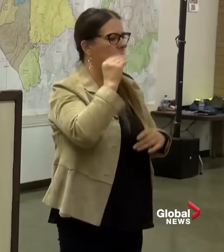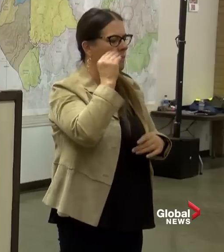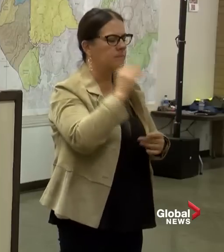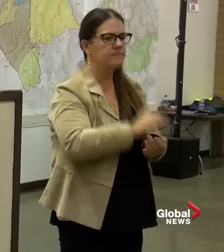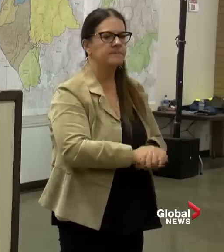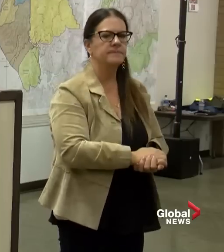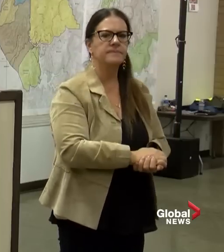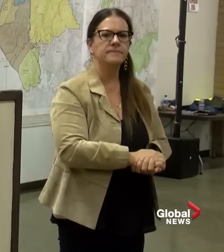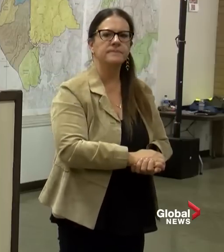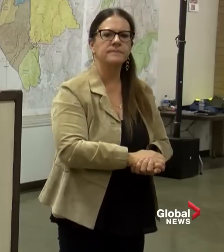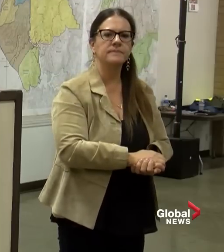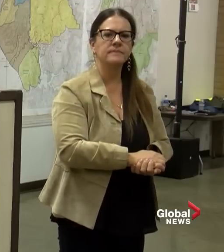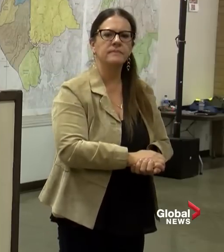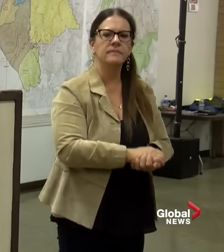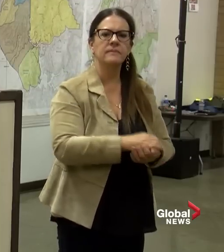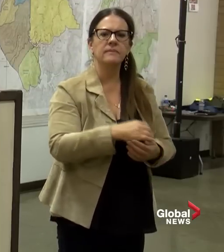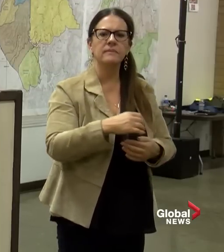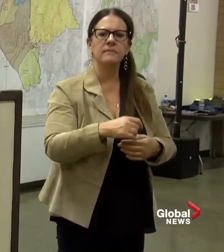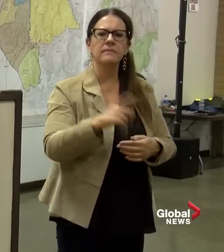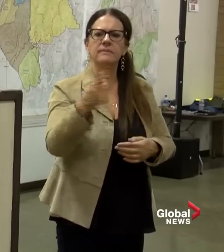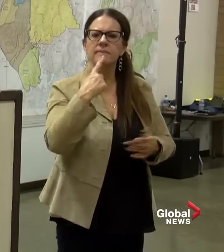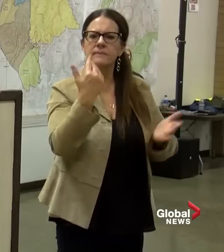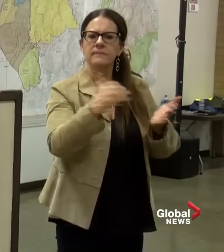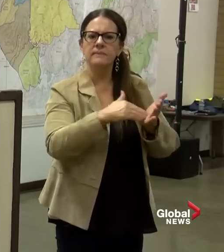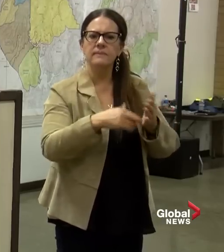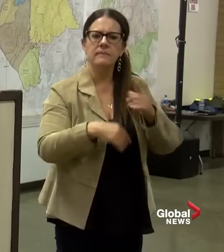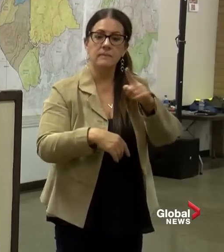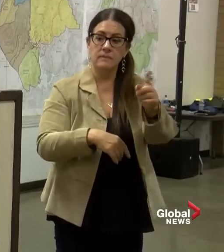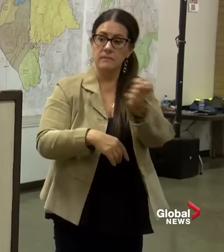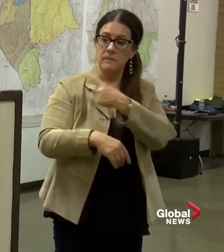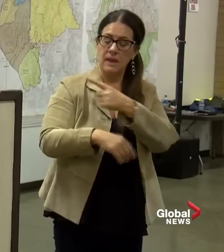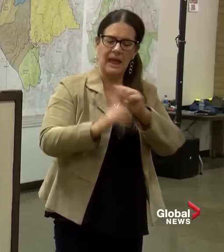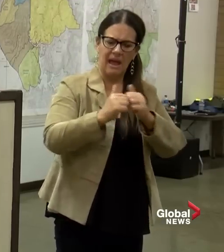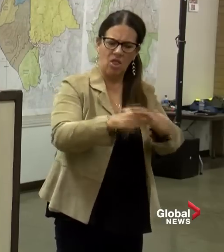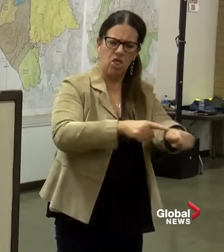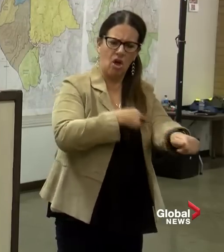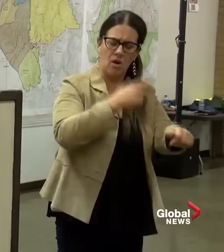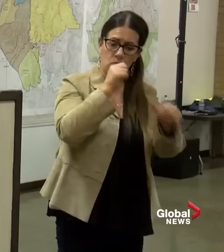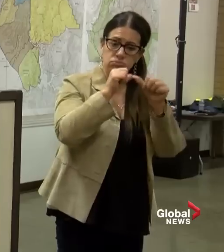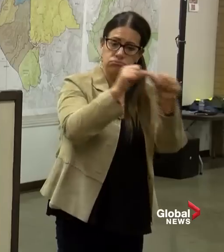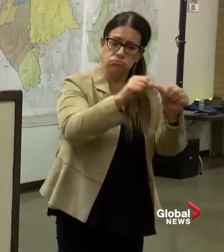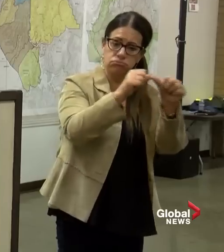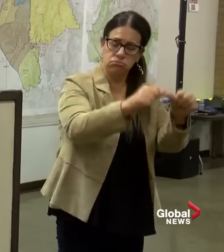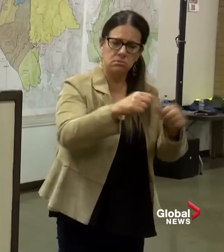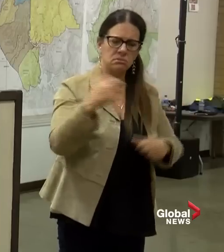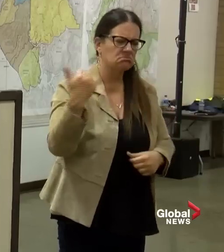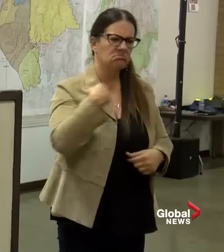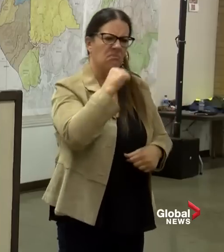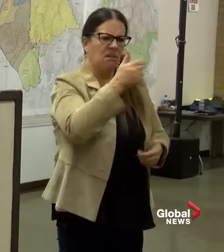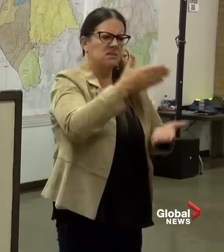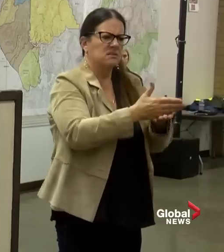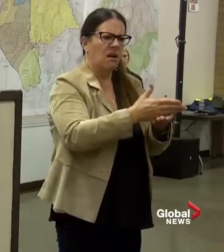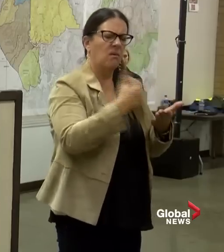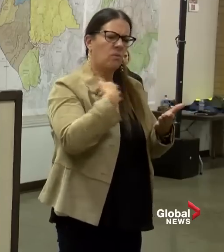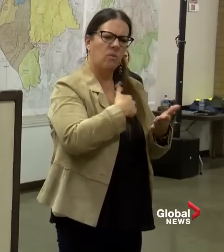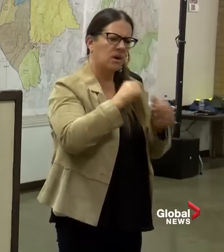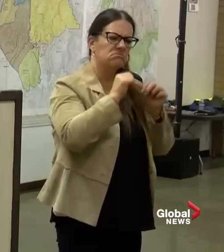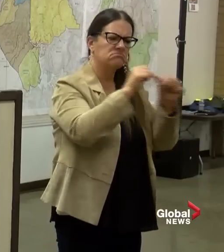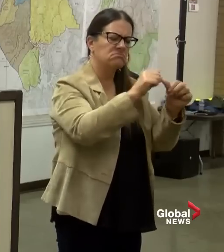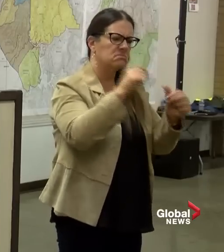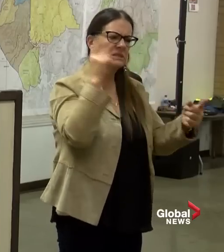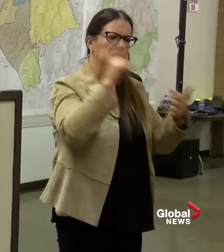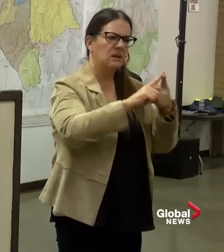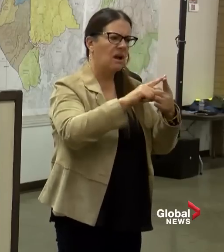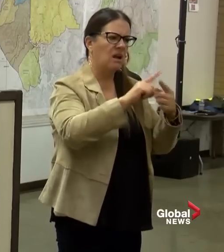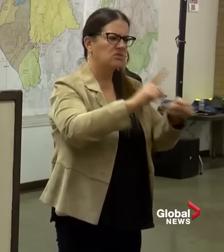Well, this will be going on for some time, Sheriff. Say again, please. This will be going on for some time. We're not gonna stop. We're gonna do it as long as we have to